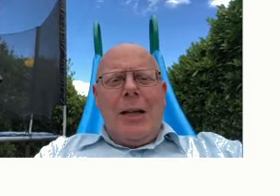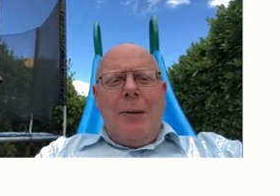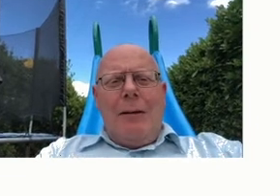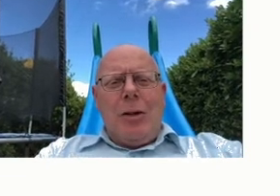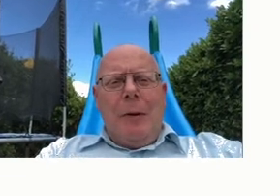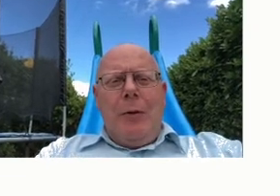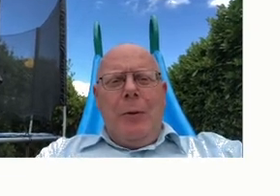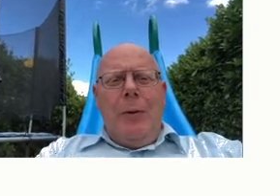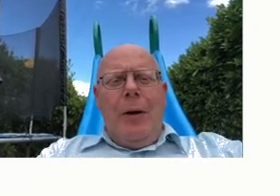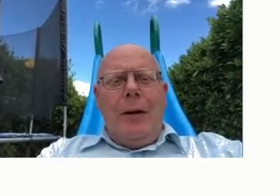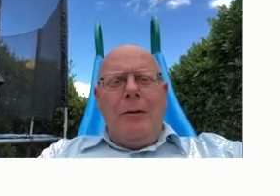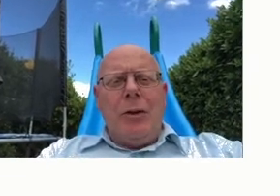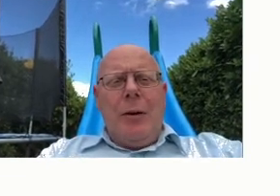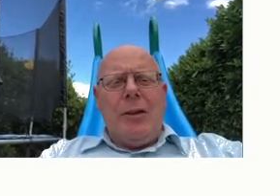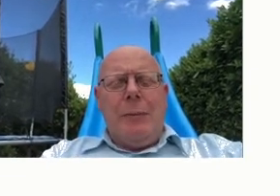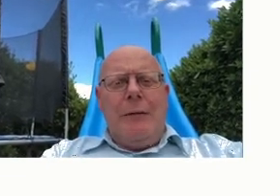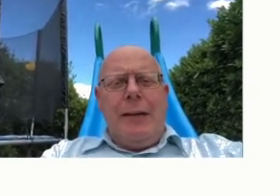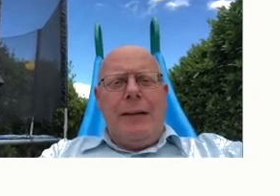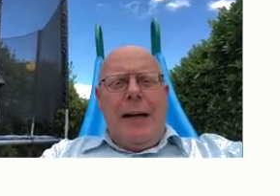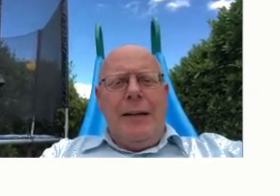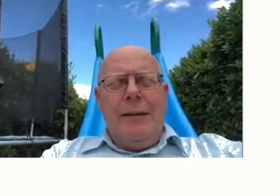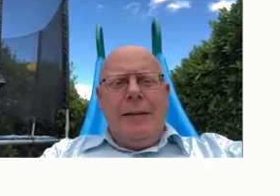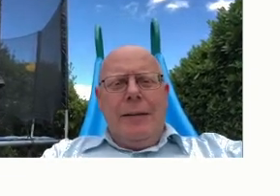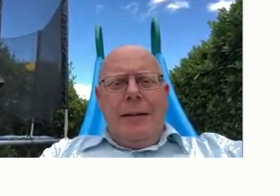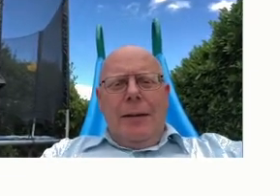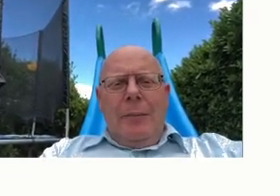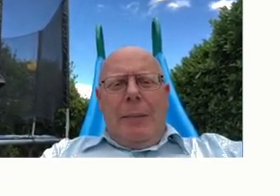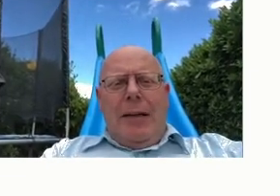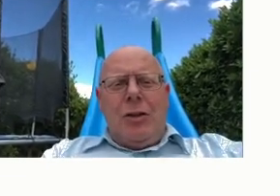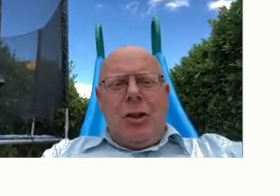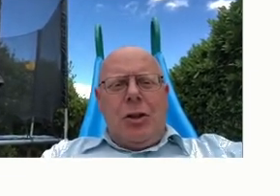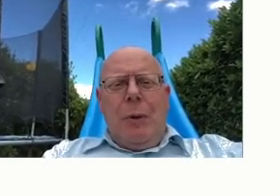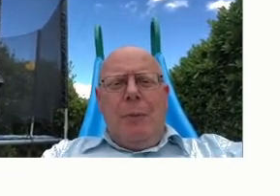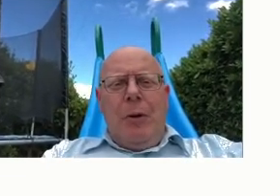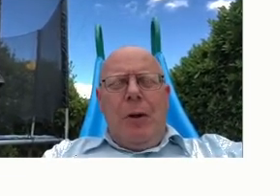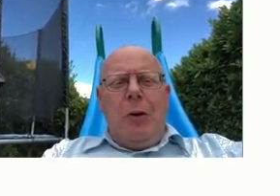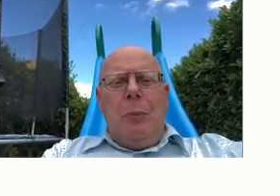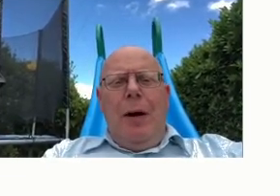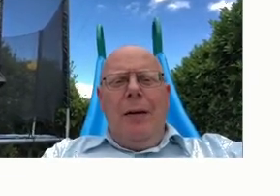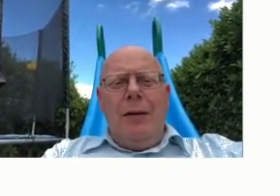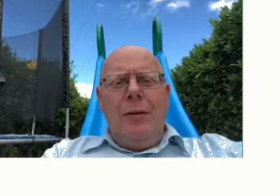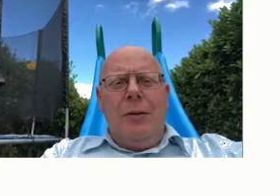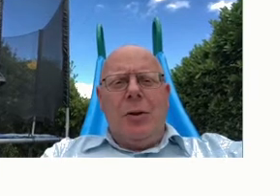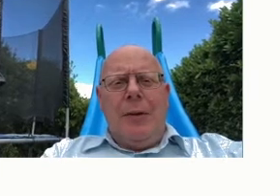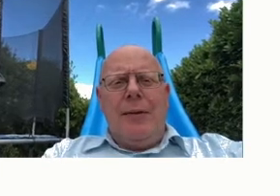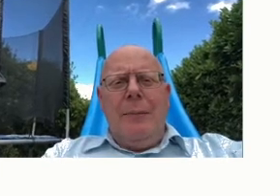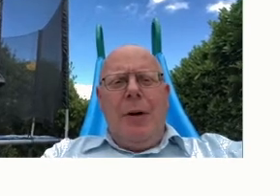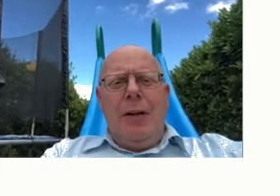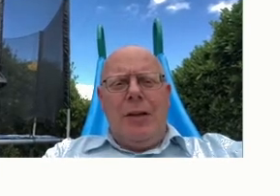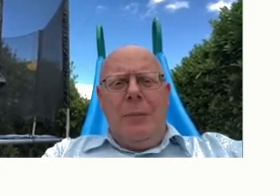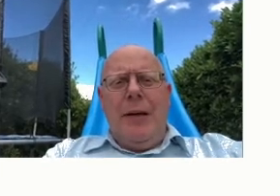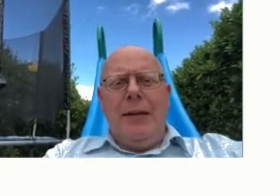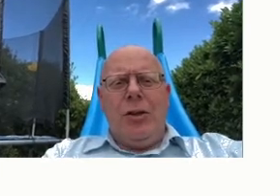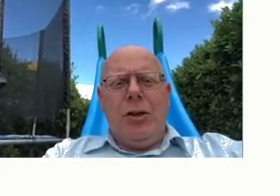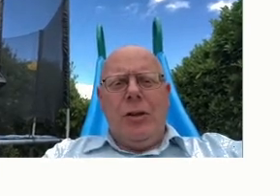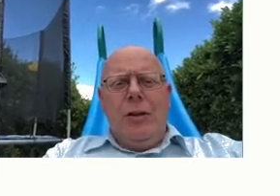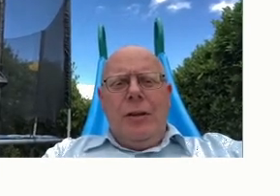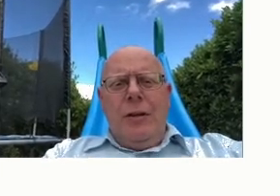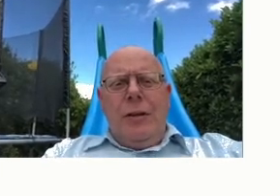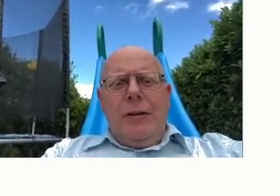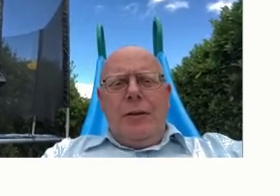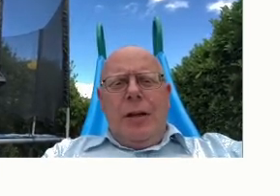wonder where you like to go out to if you are going to go somewhere for the day. Maybe it's just to your local park or to a theme park, to the